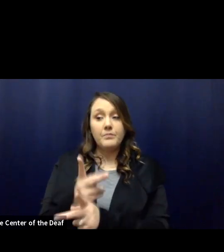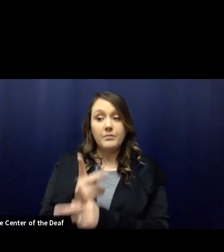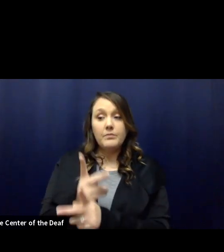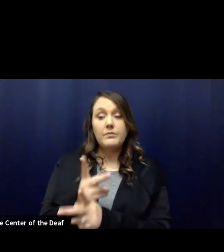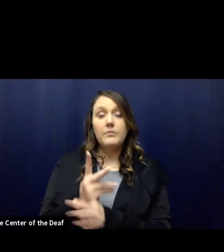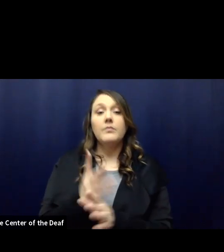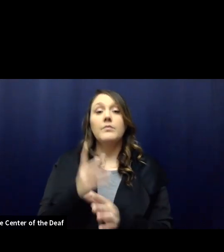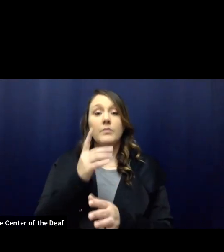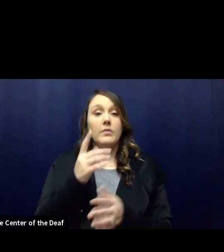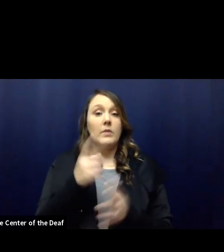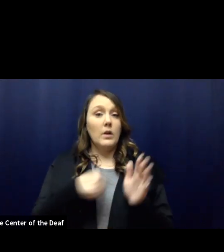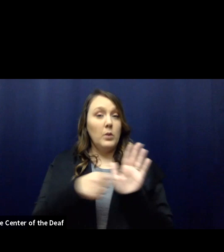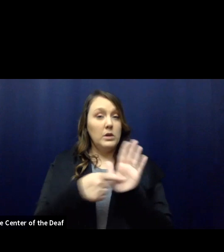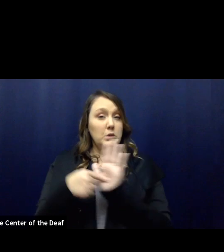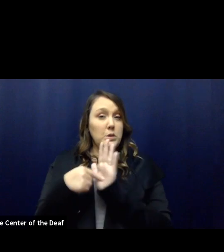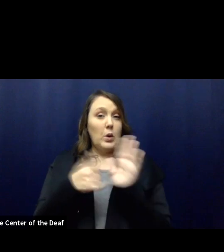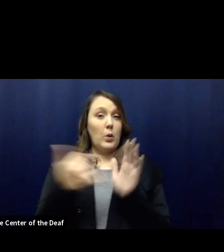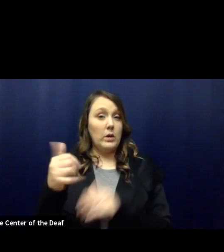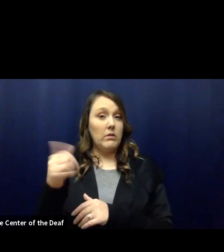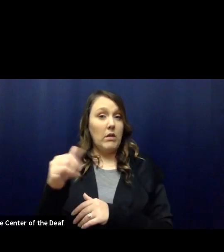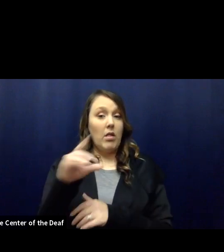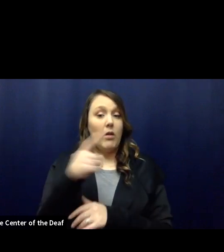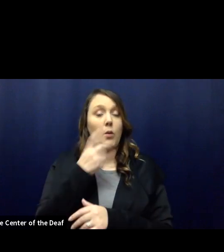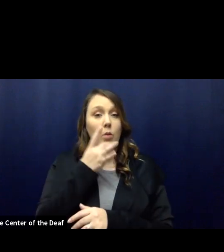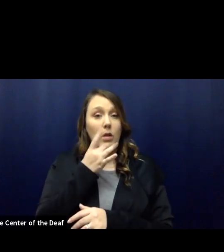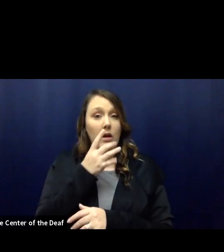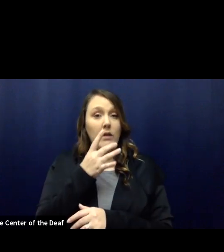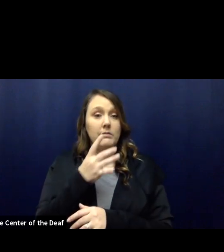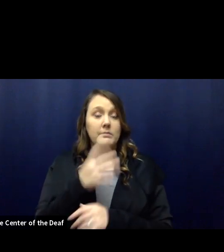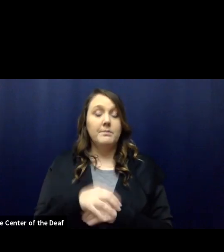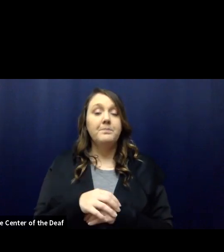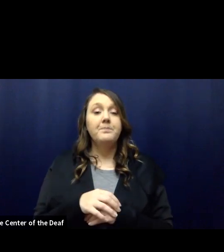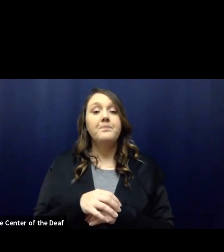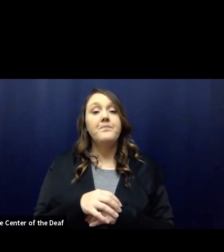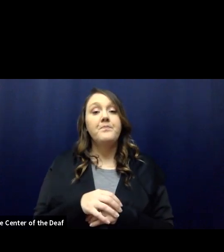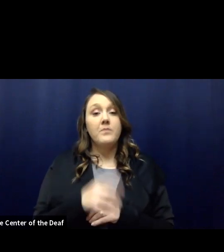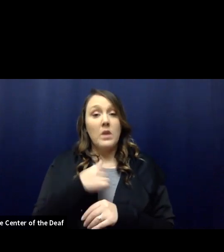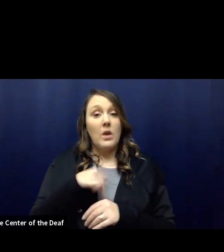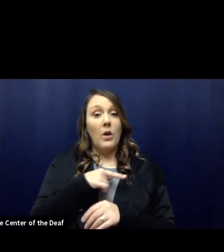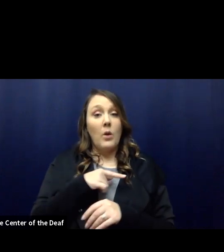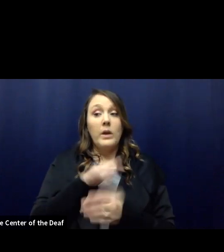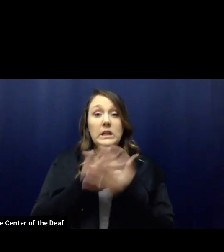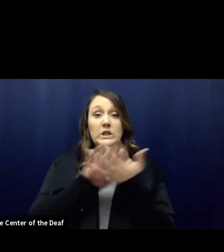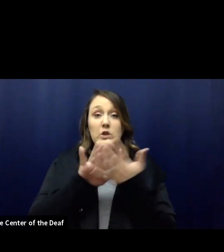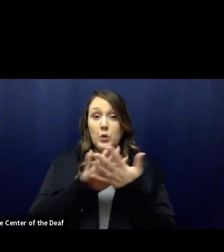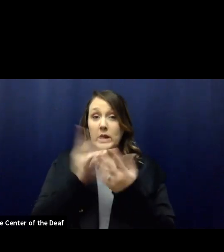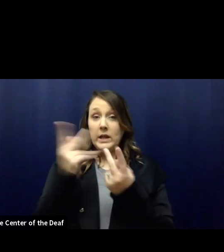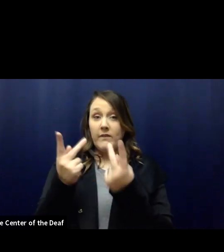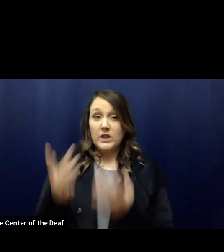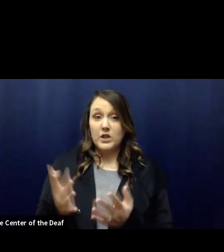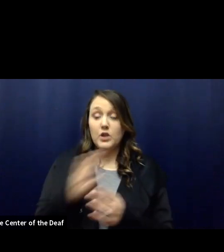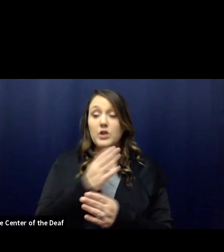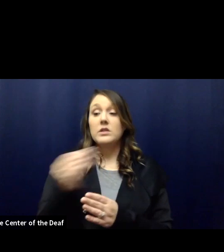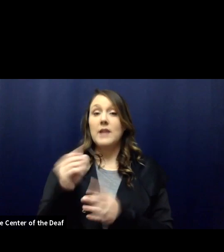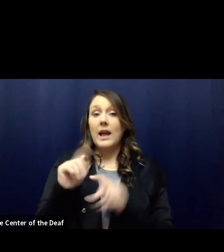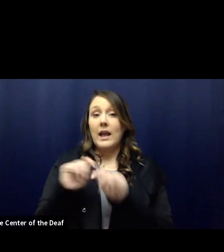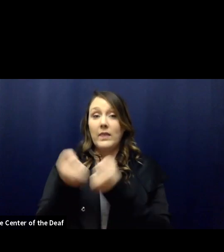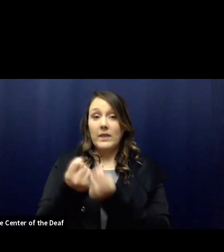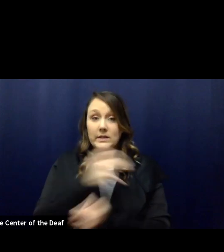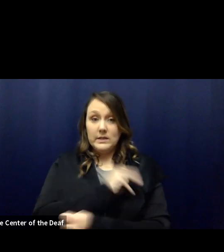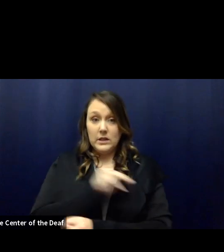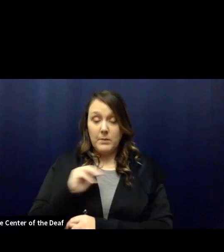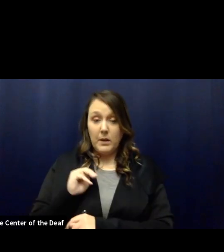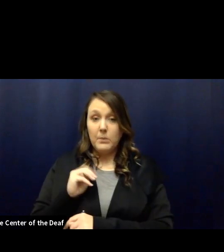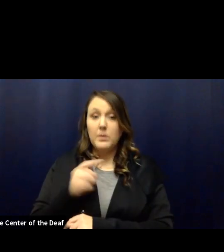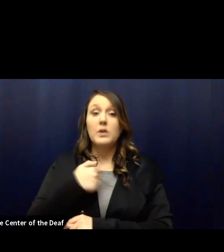yellow traffic light indicator for capacity today. We are continuing to screen visitors and our team members. We are continuing to